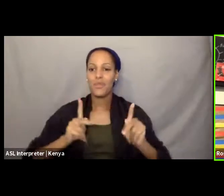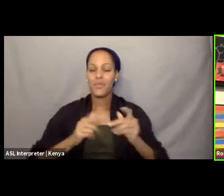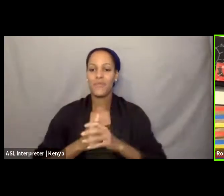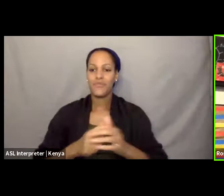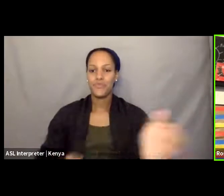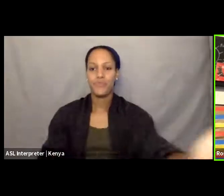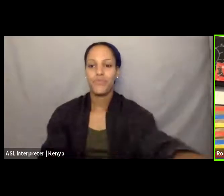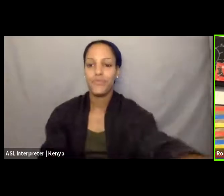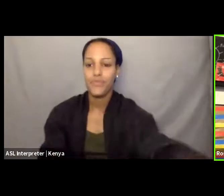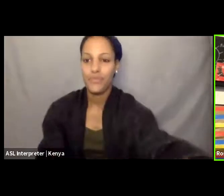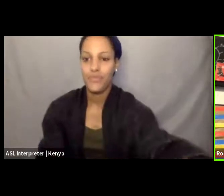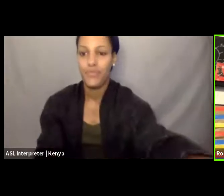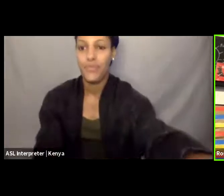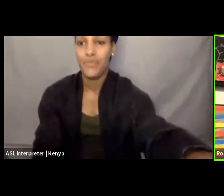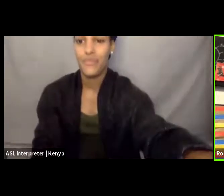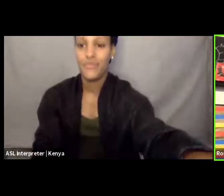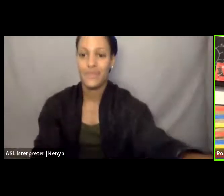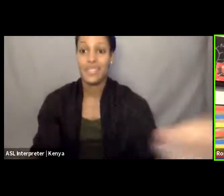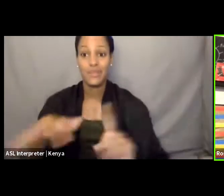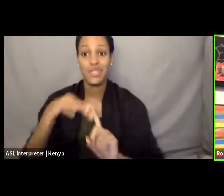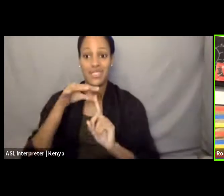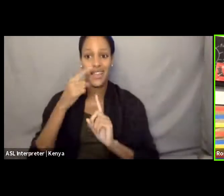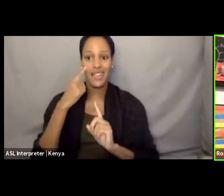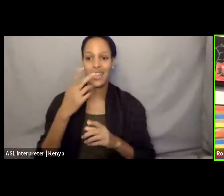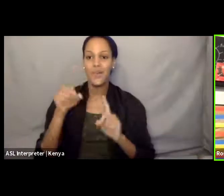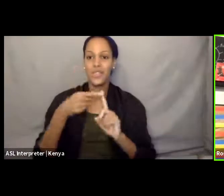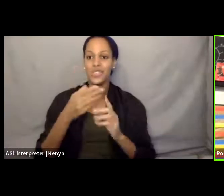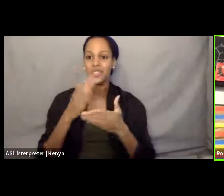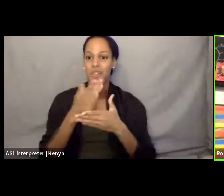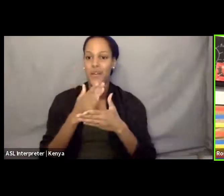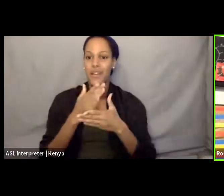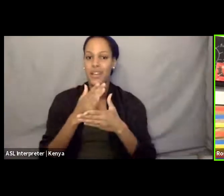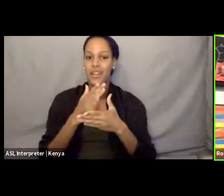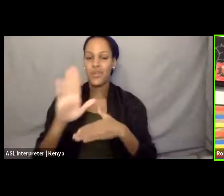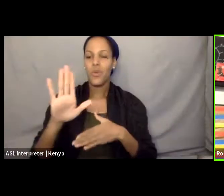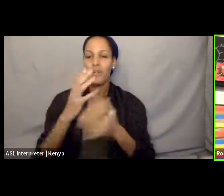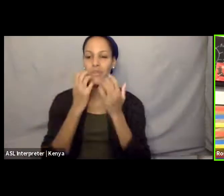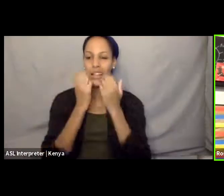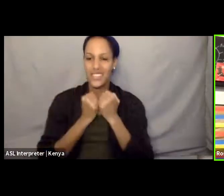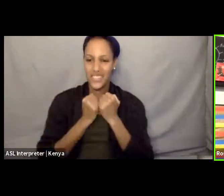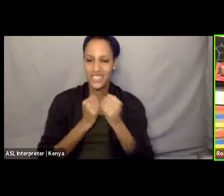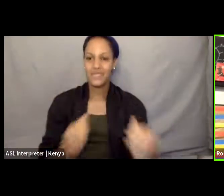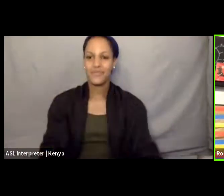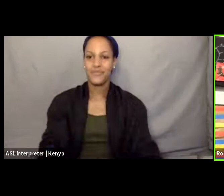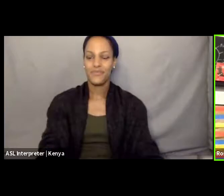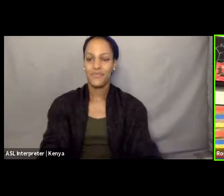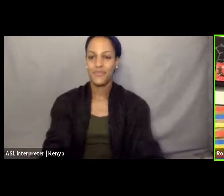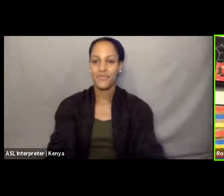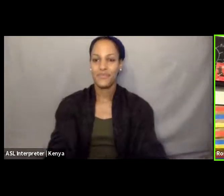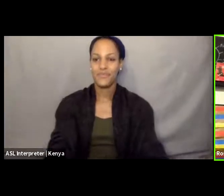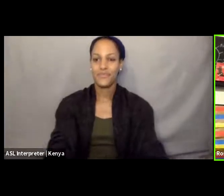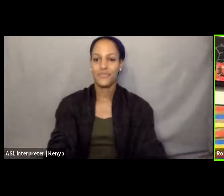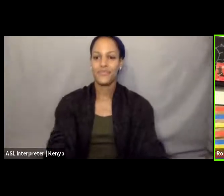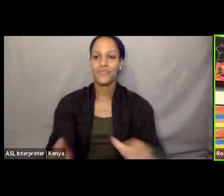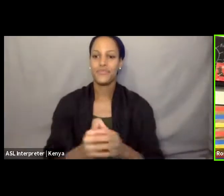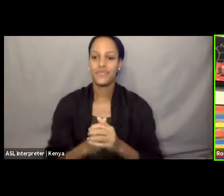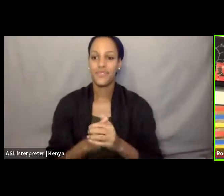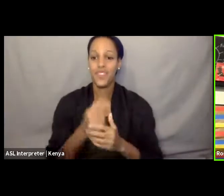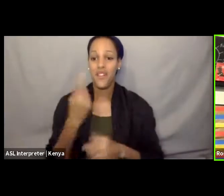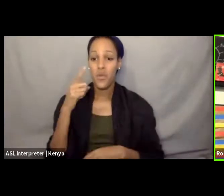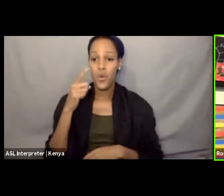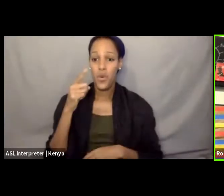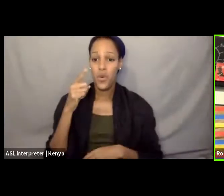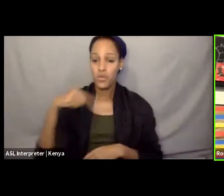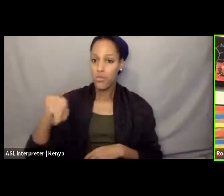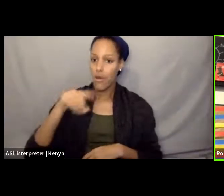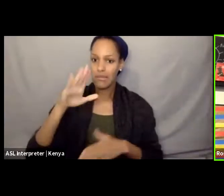it's like you're sharing what you love, you know? So anyway, this book, for those of you who haven't read it, it's